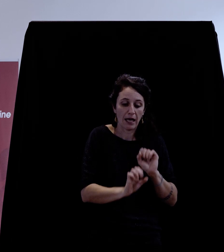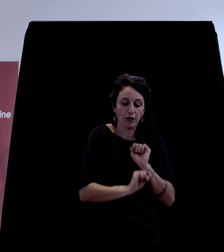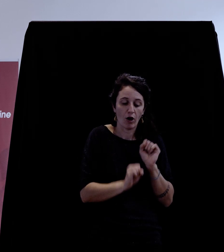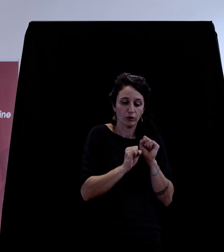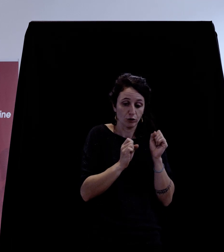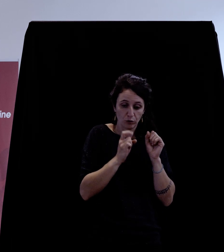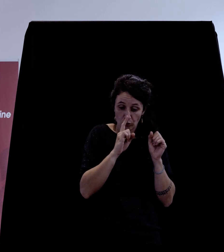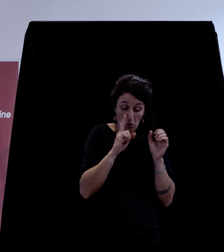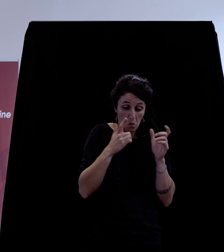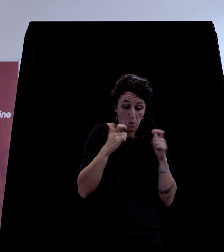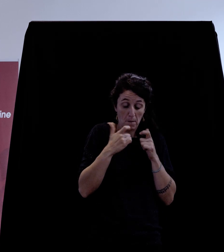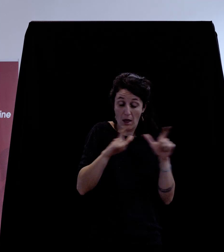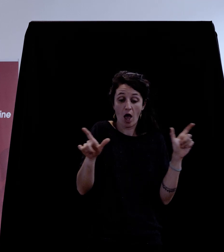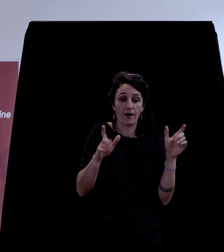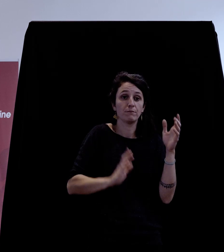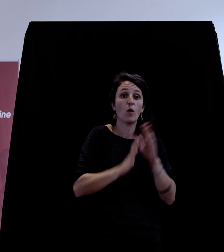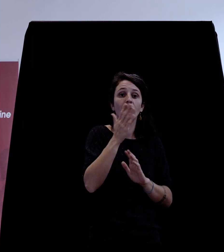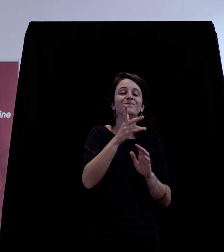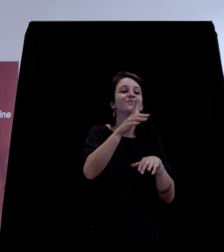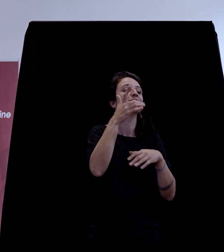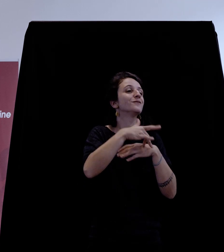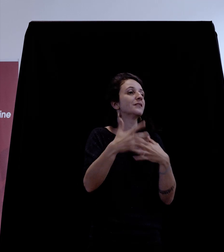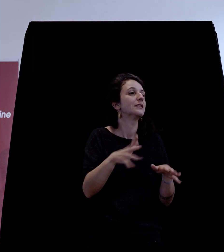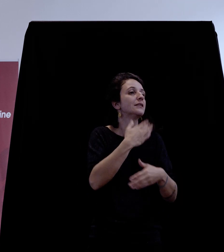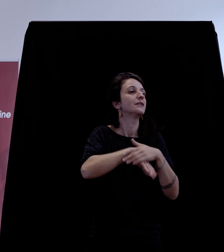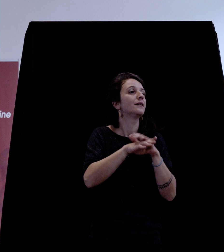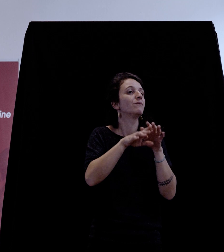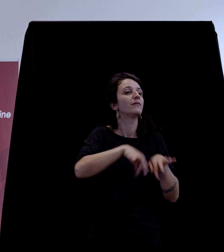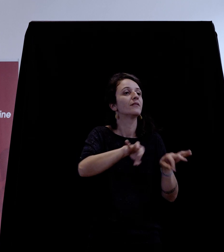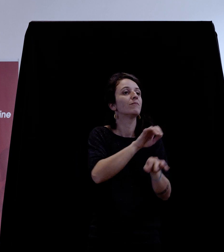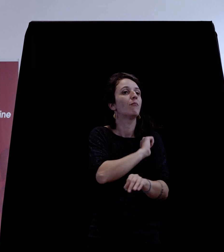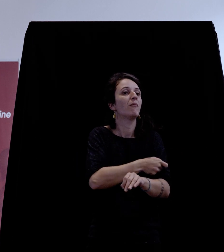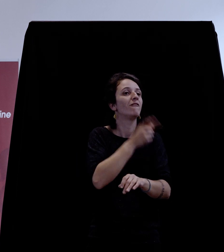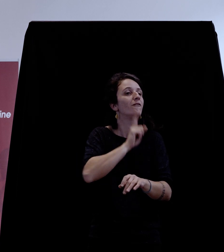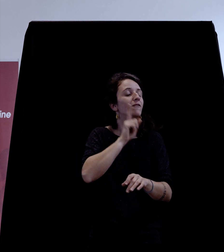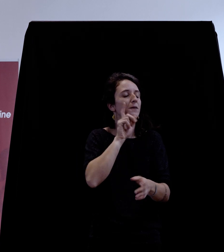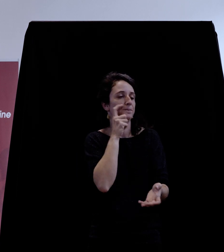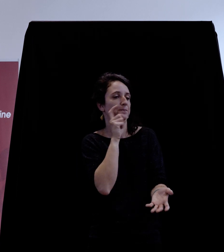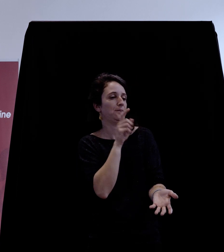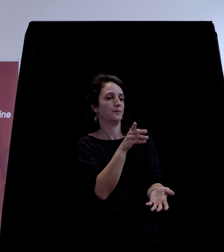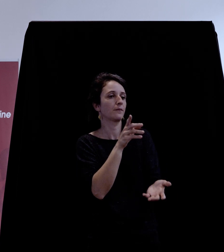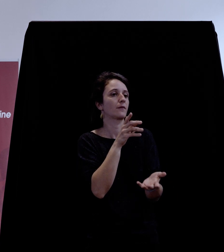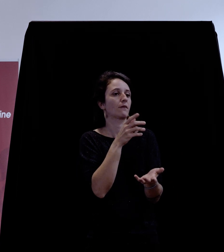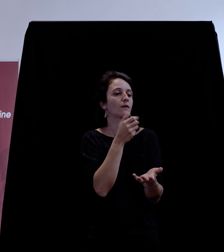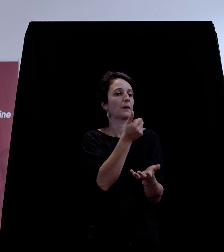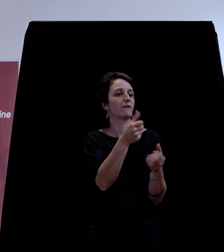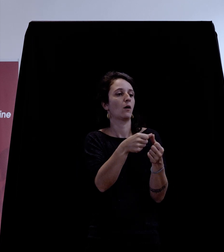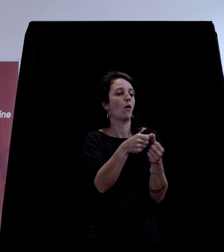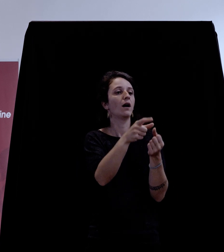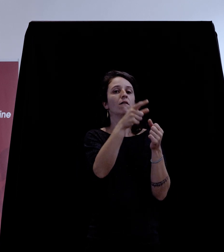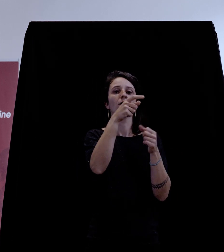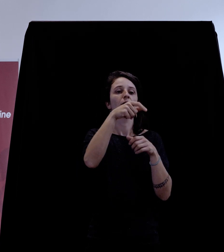charge, and it was a very loud environment. She was working on some kind of exercise machine. People were running around the